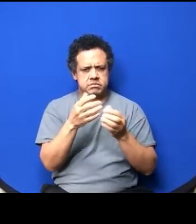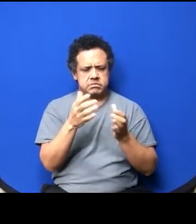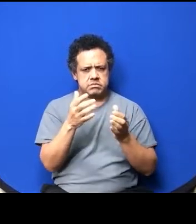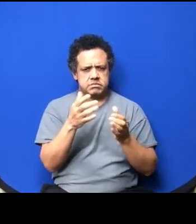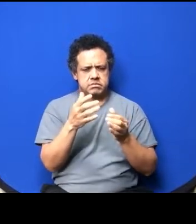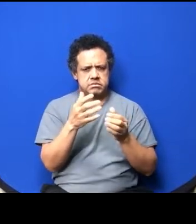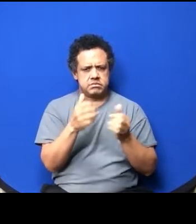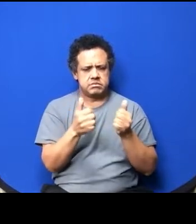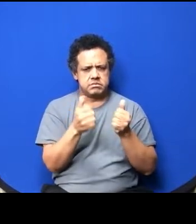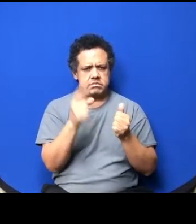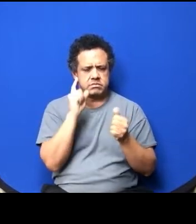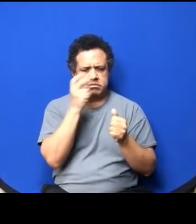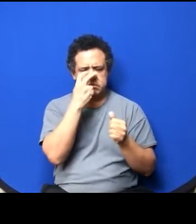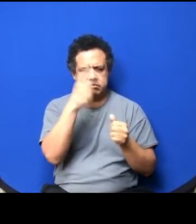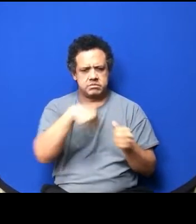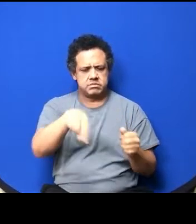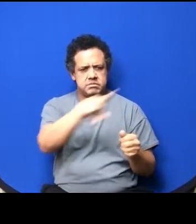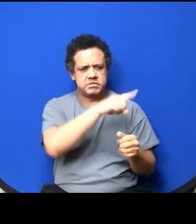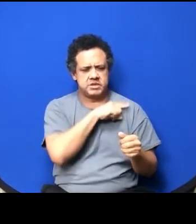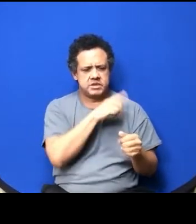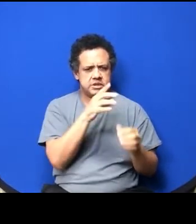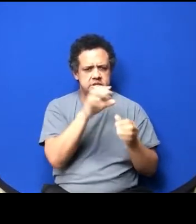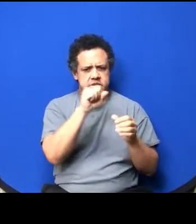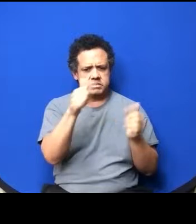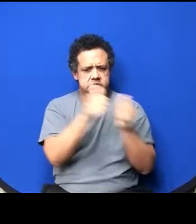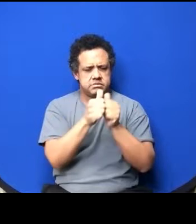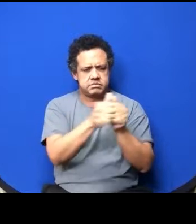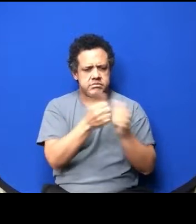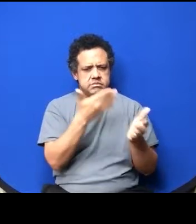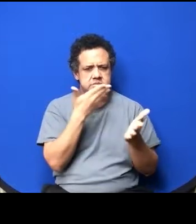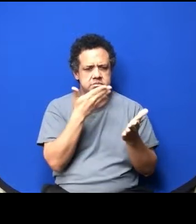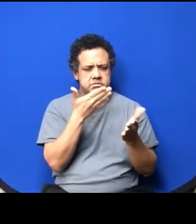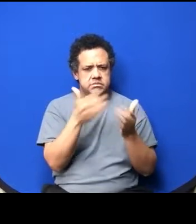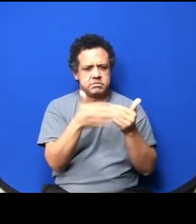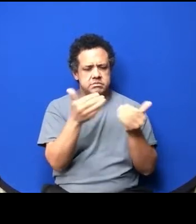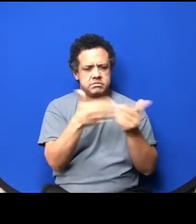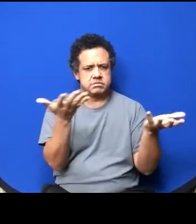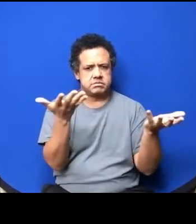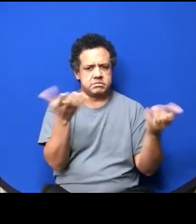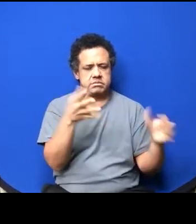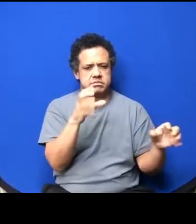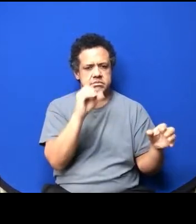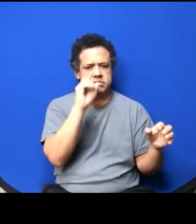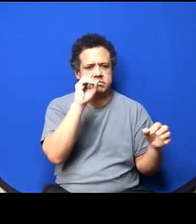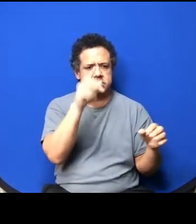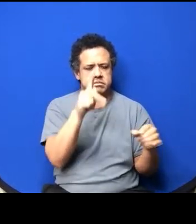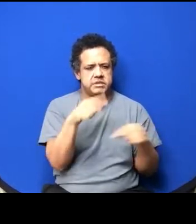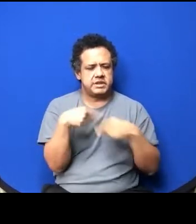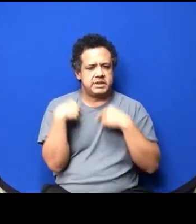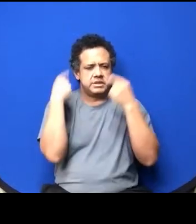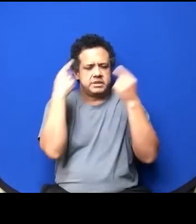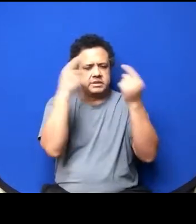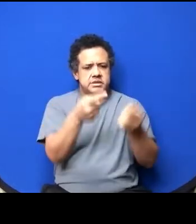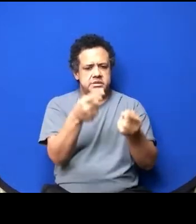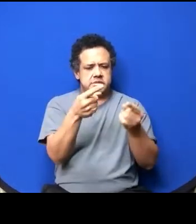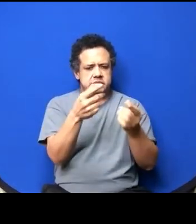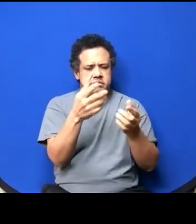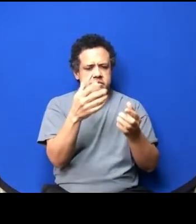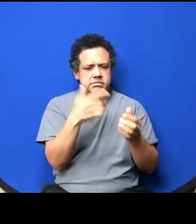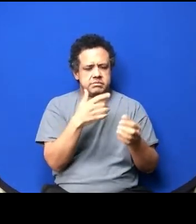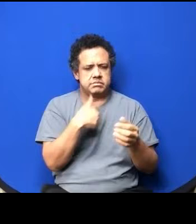very least, continue with the number we have now or increase it so that the deafblind people can get